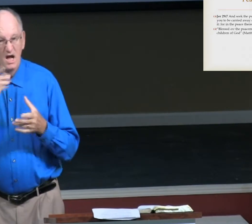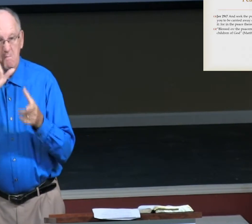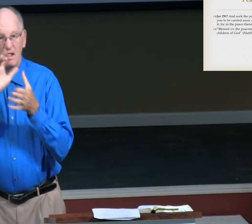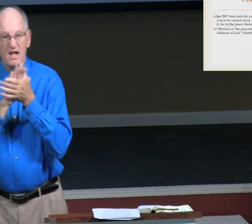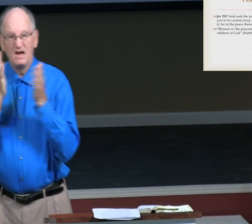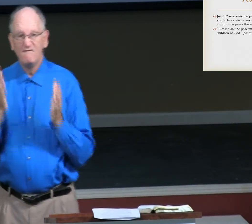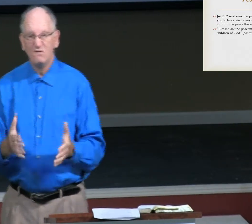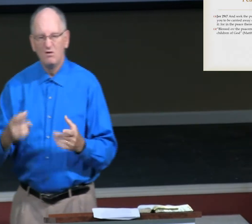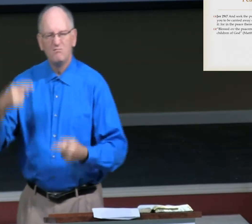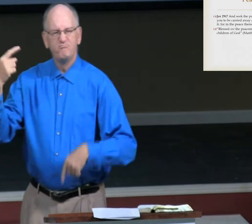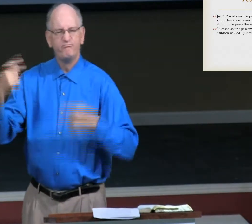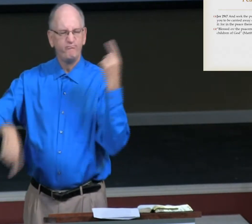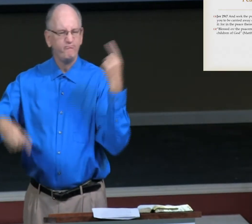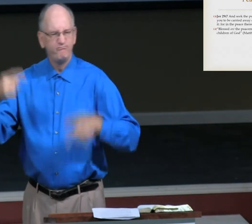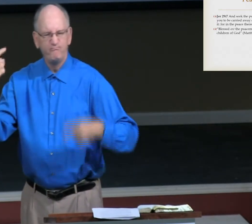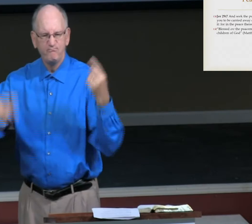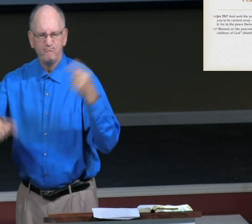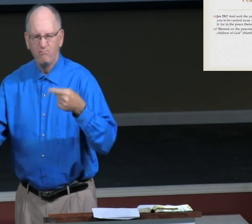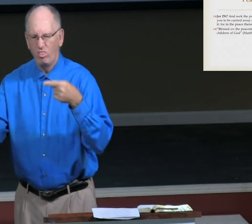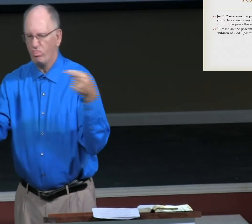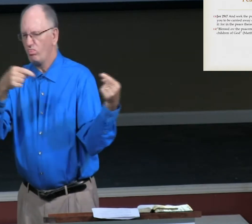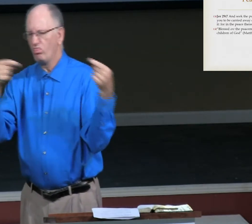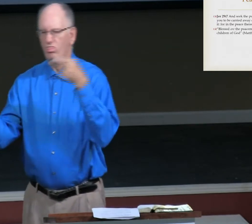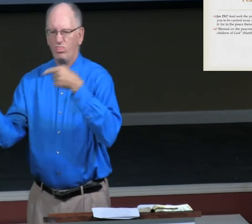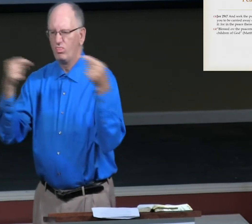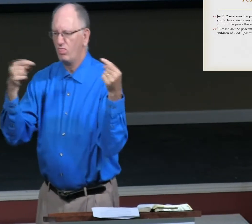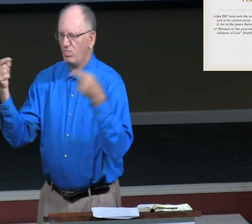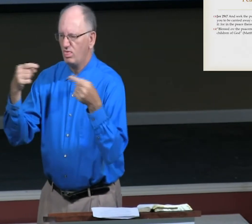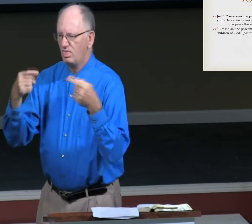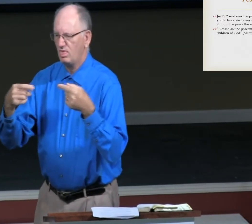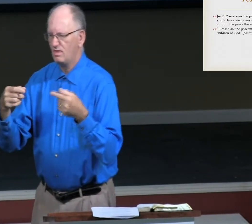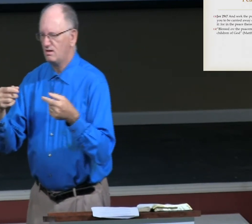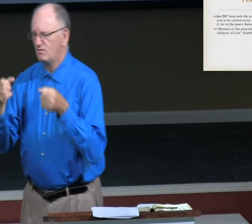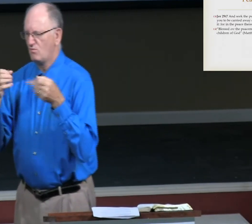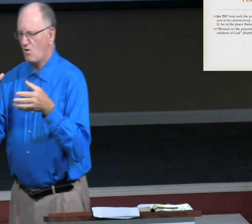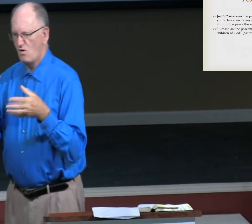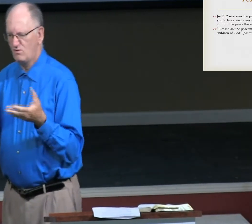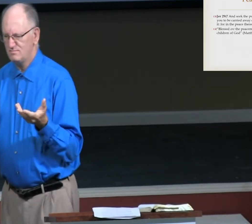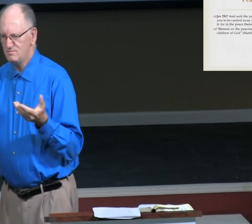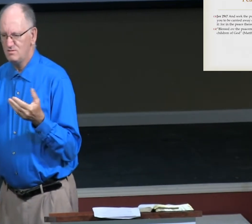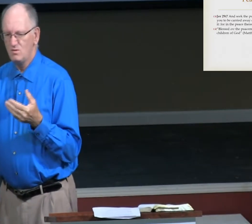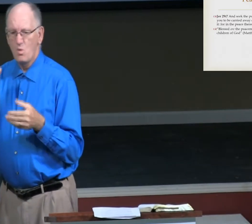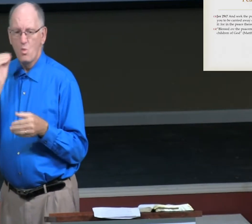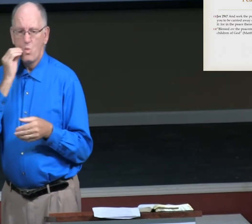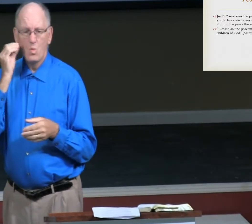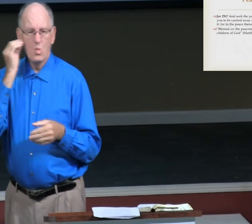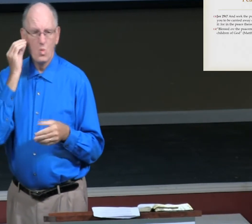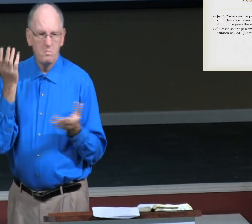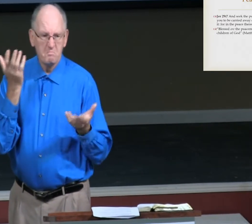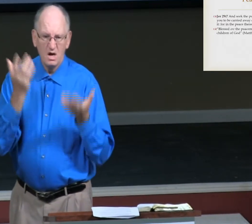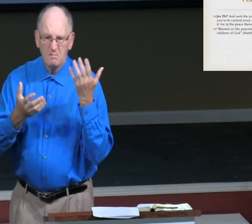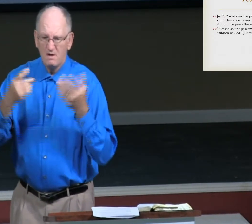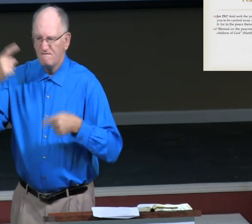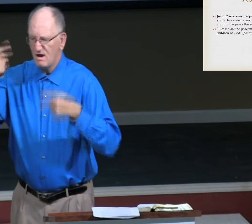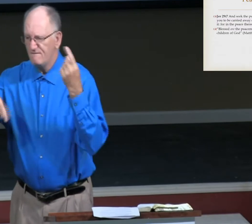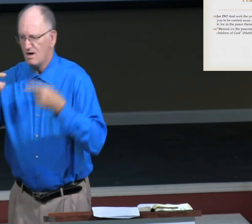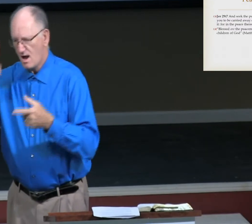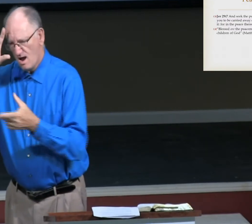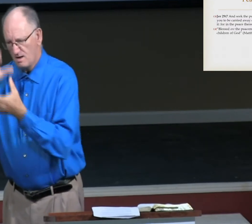us. But it's sad today that all these believers are arguing, causing